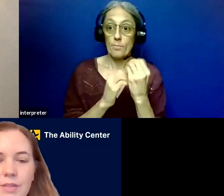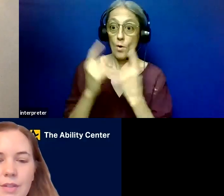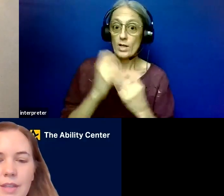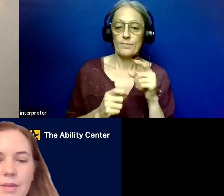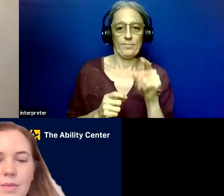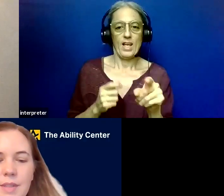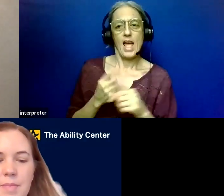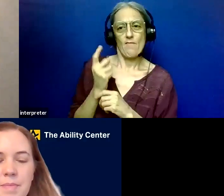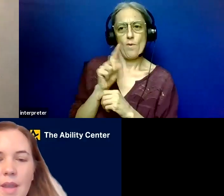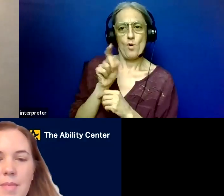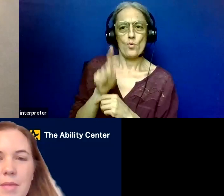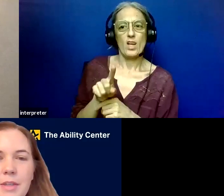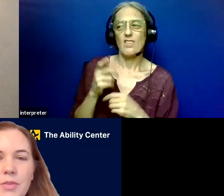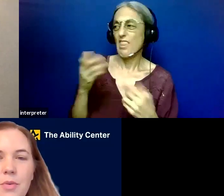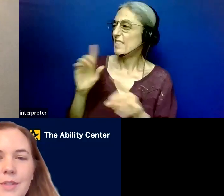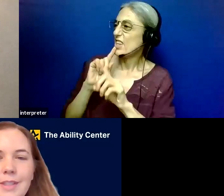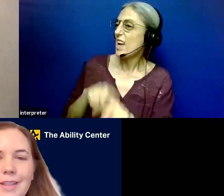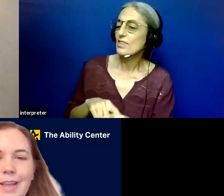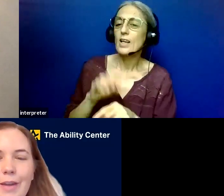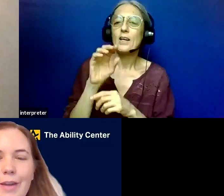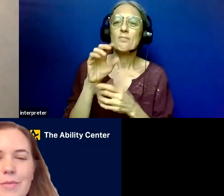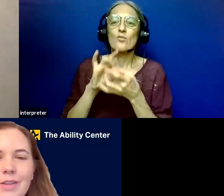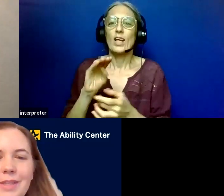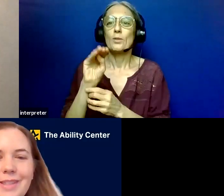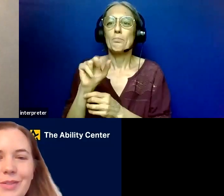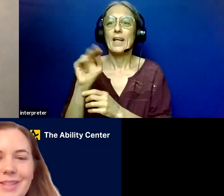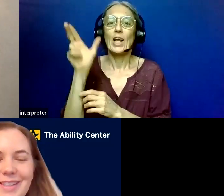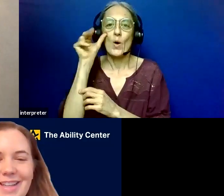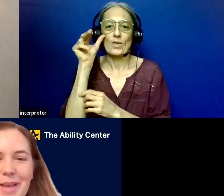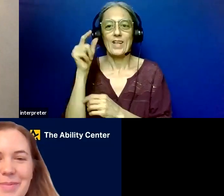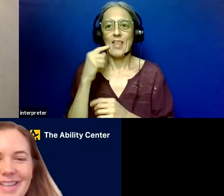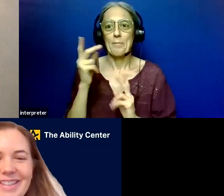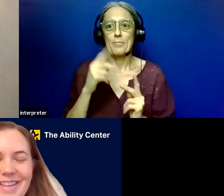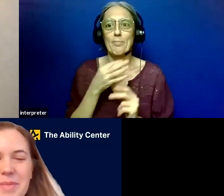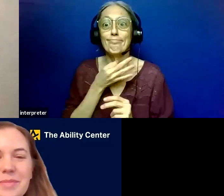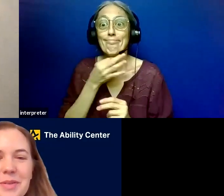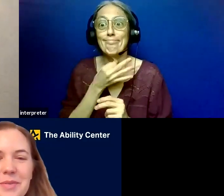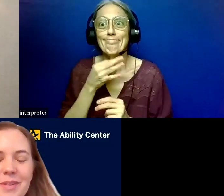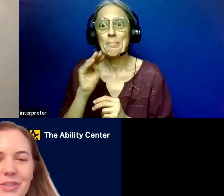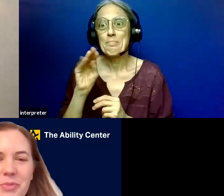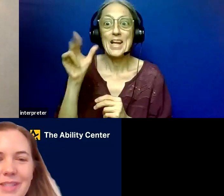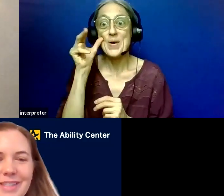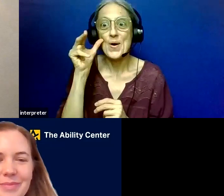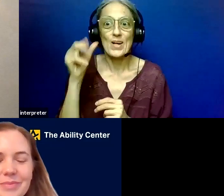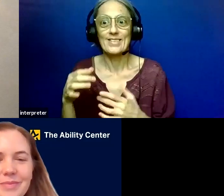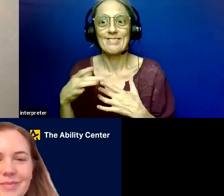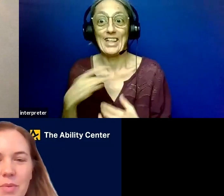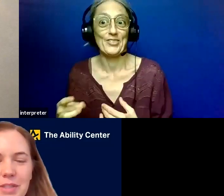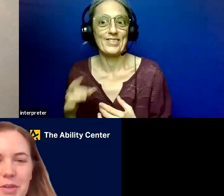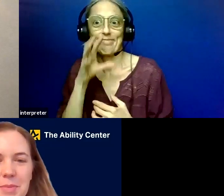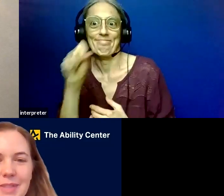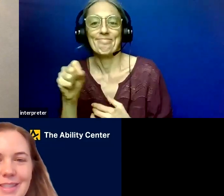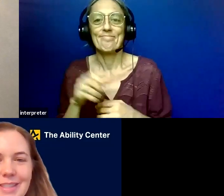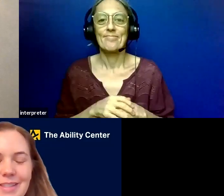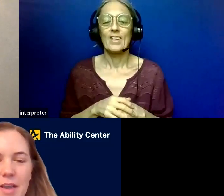I think you answered it. It was about miniature horses. I think everybody's always interested in that topic. So Yeah. the question was, in